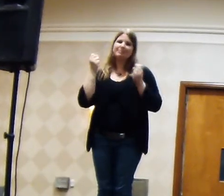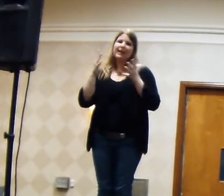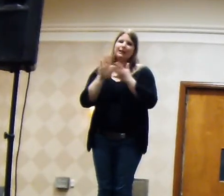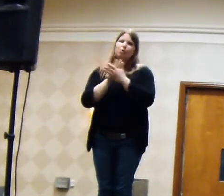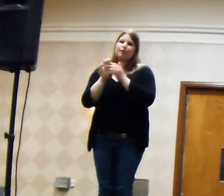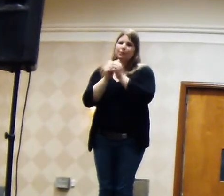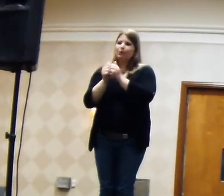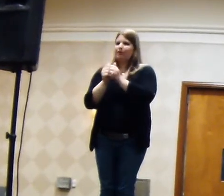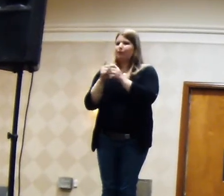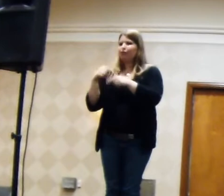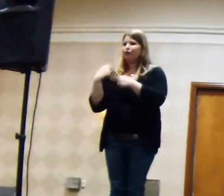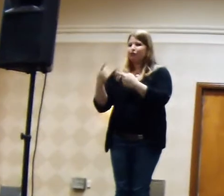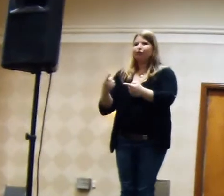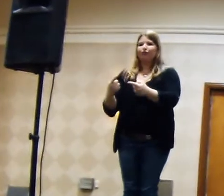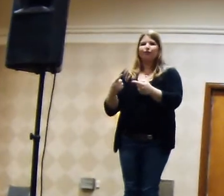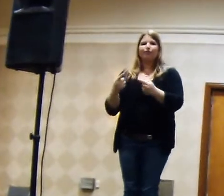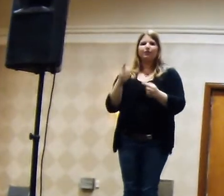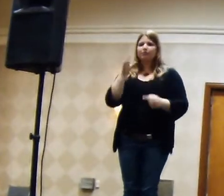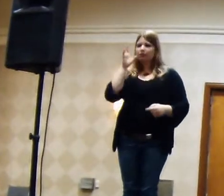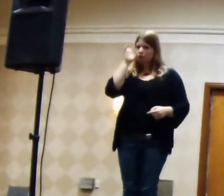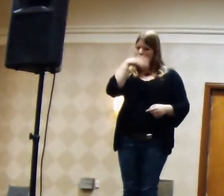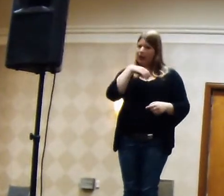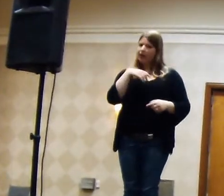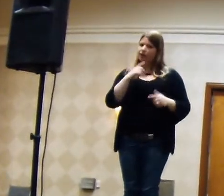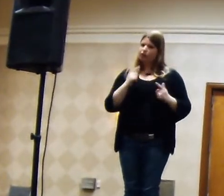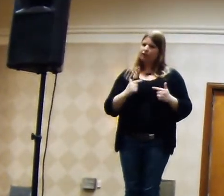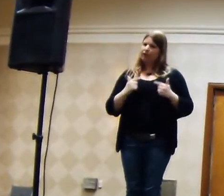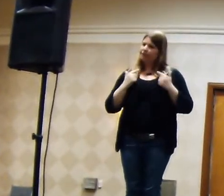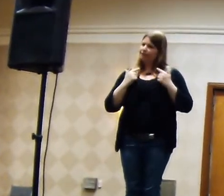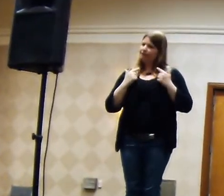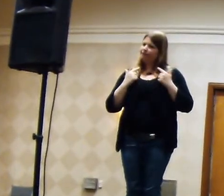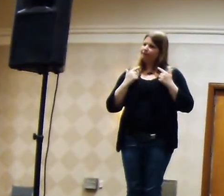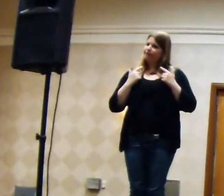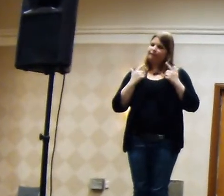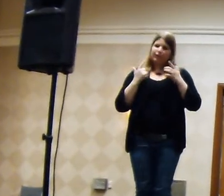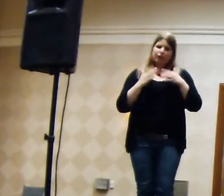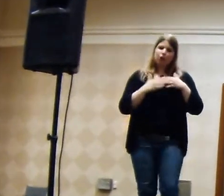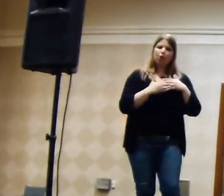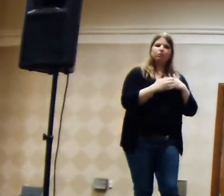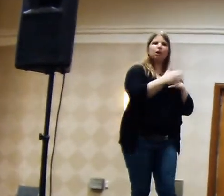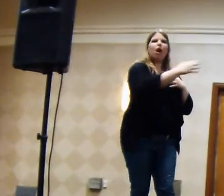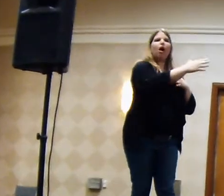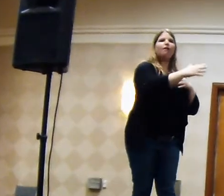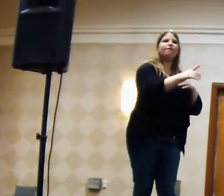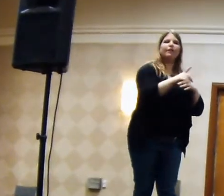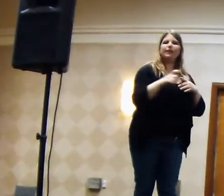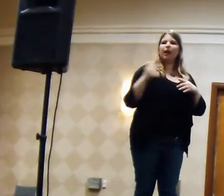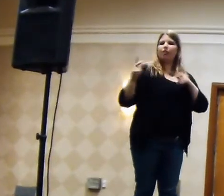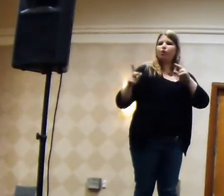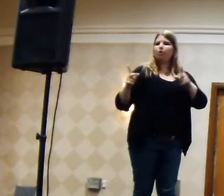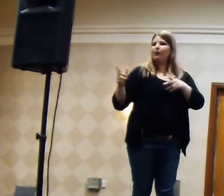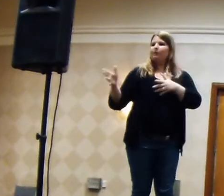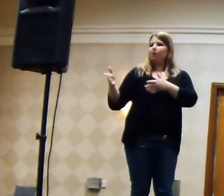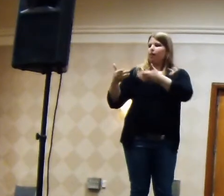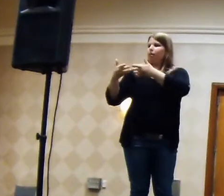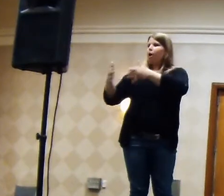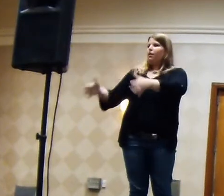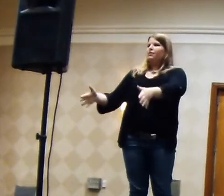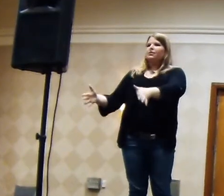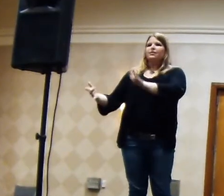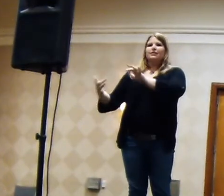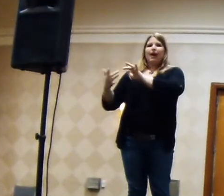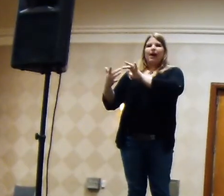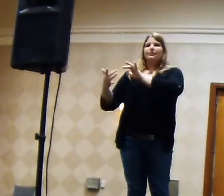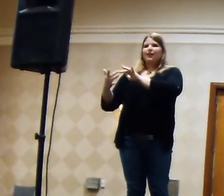him, but it's weird, you know, your life just kind of takes off and you right. kind of don't, it's not because you don't like people, but I